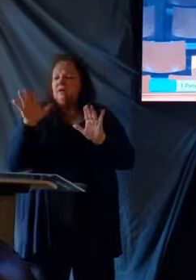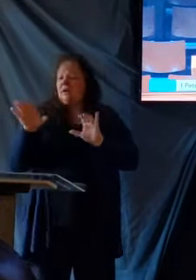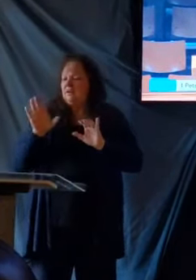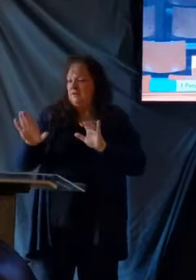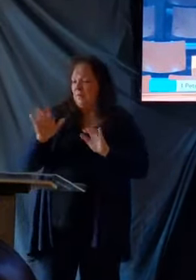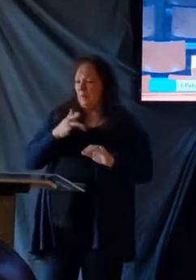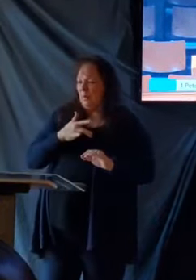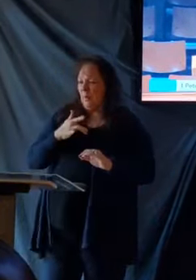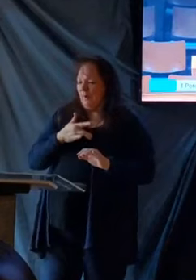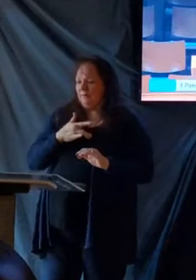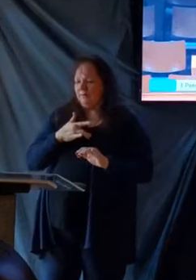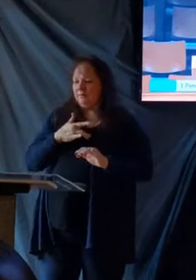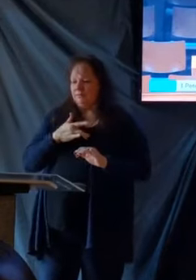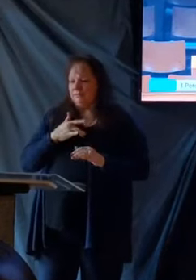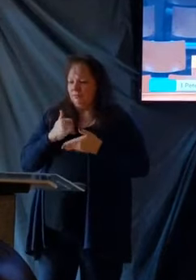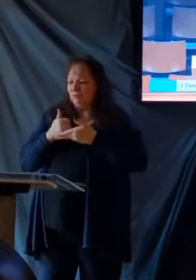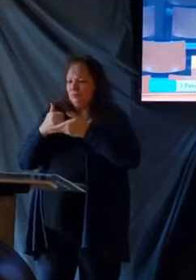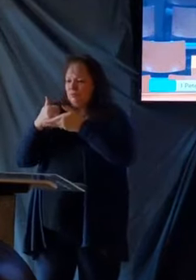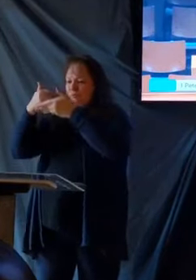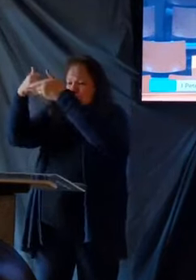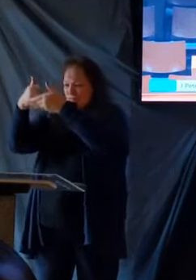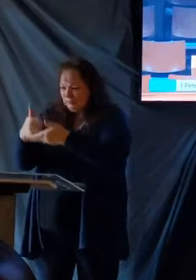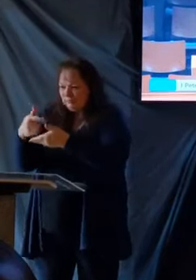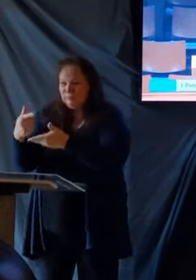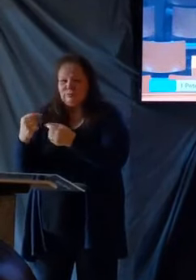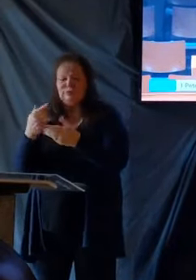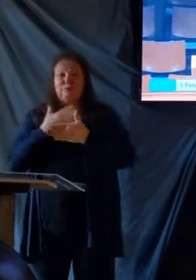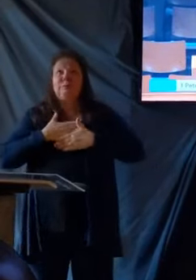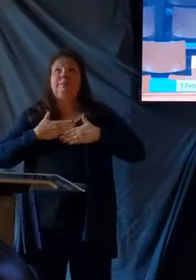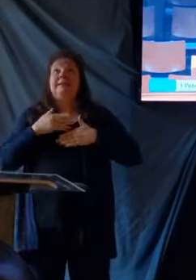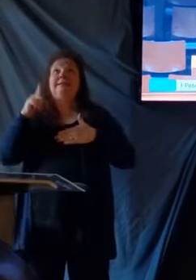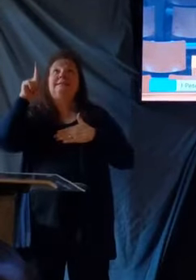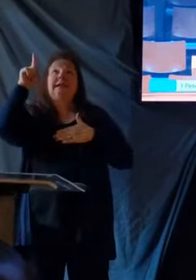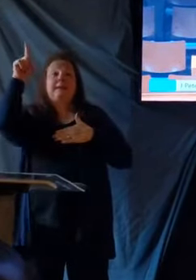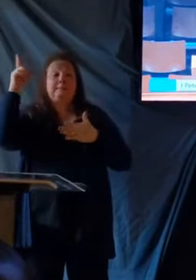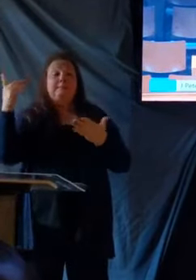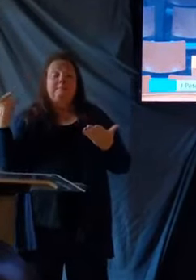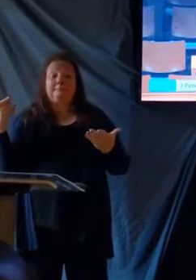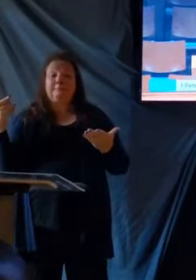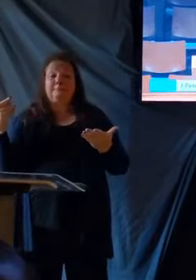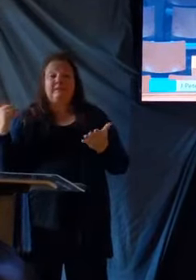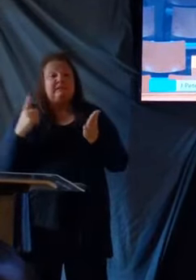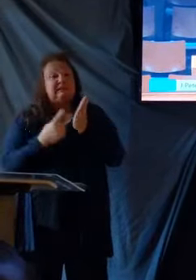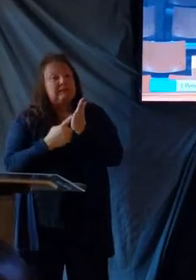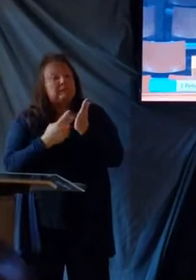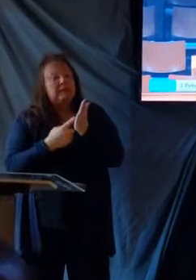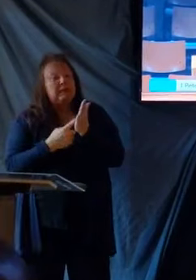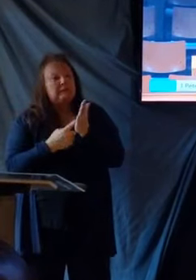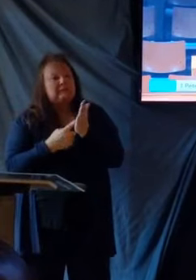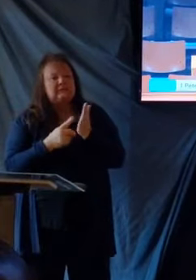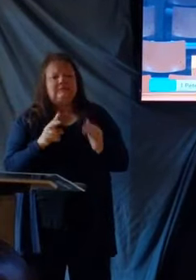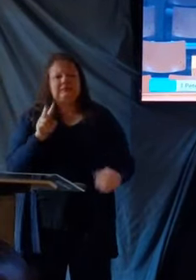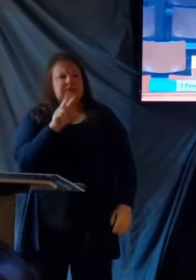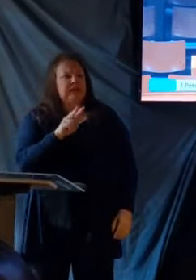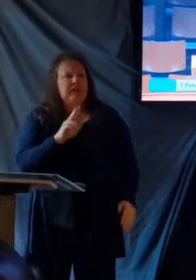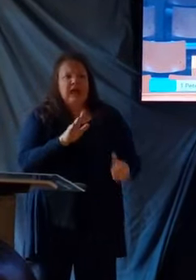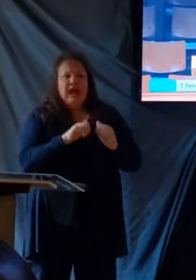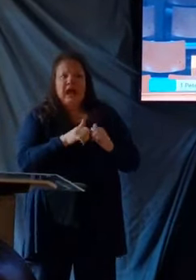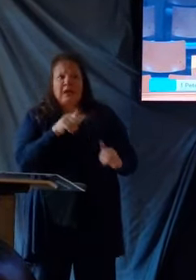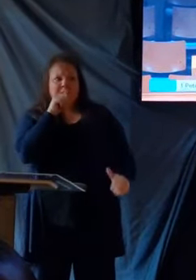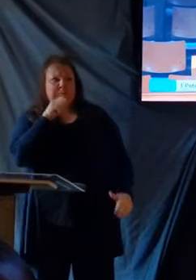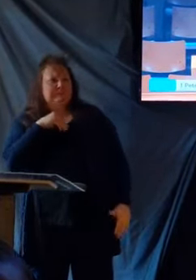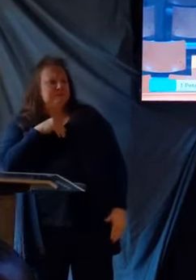that enables her to do what is pleasing to God. And sometimes, you look at a person and say, yes, I don't know how they